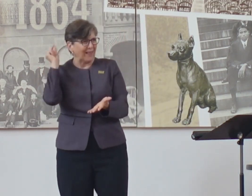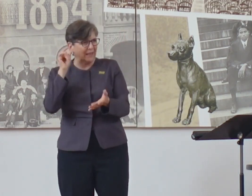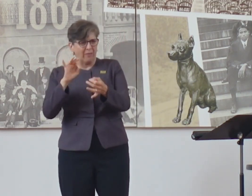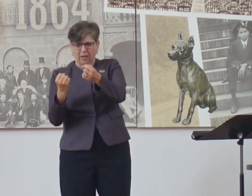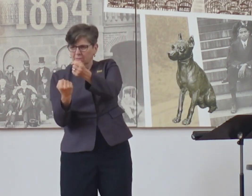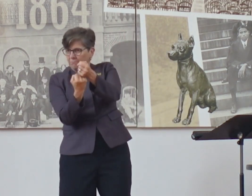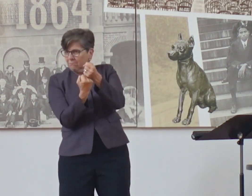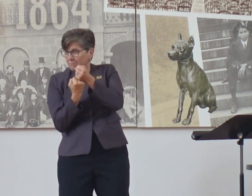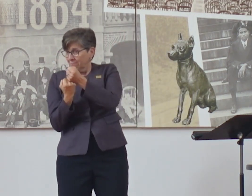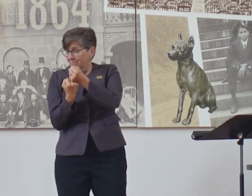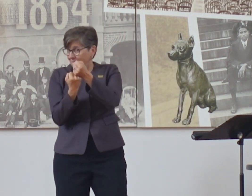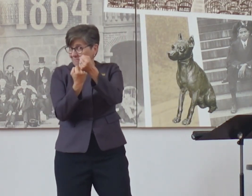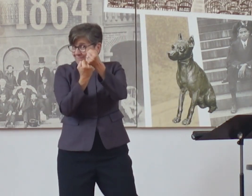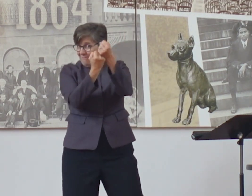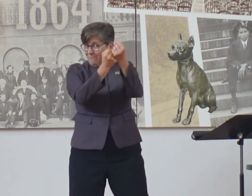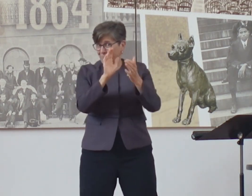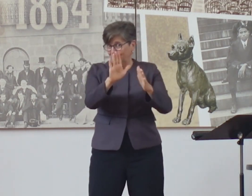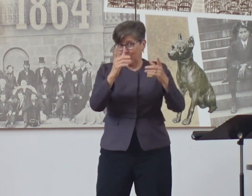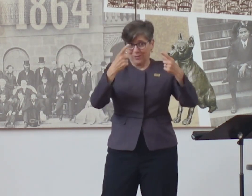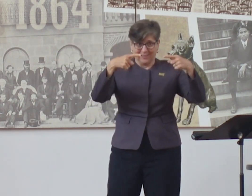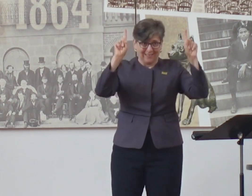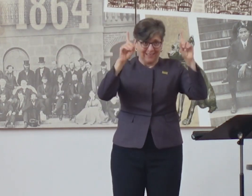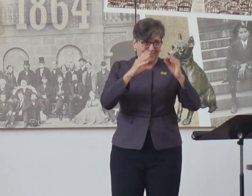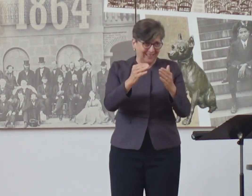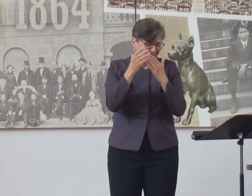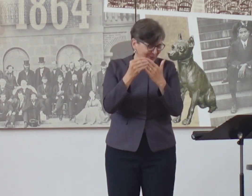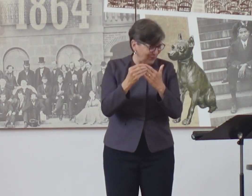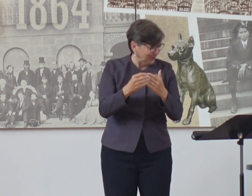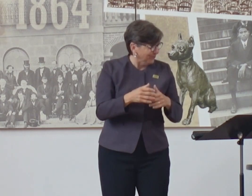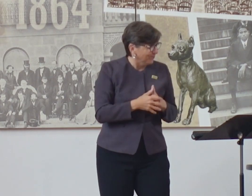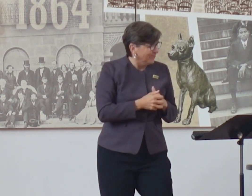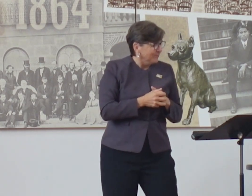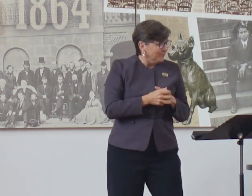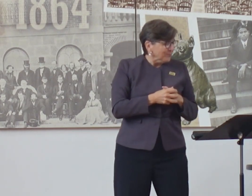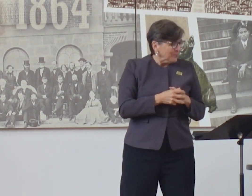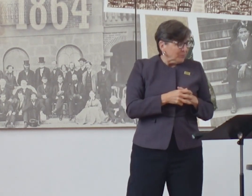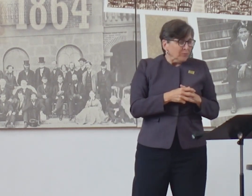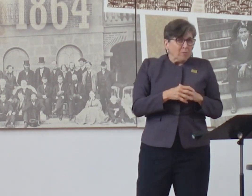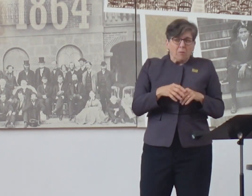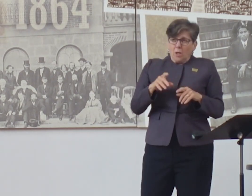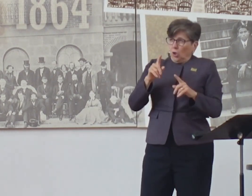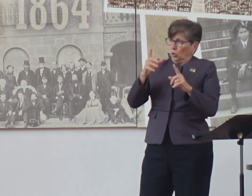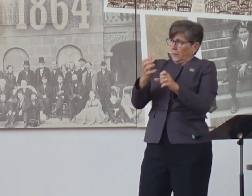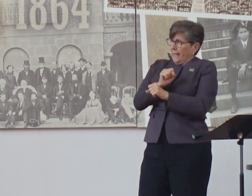The history of her accomplishments and advocating and supporting others will live on in her legacy.